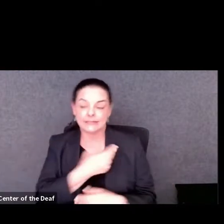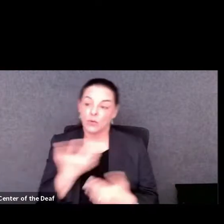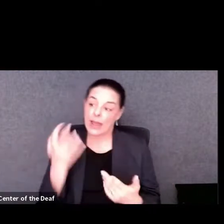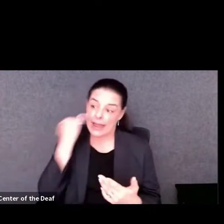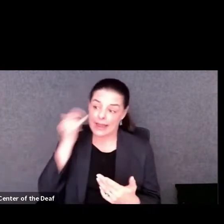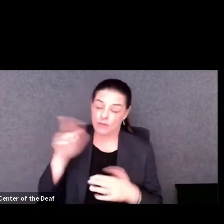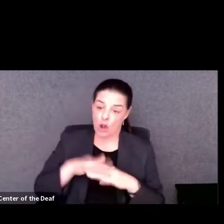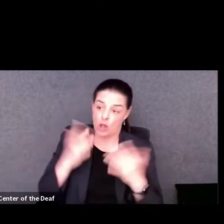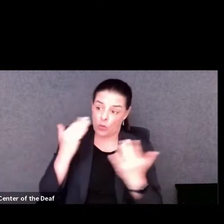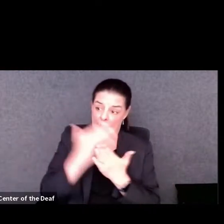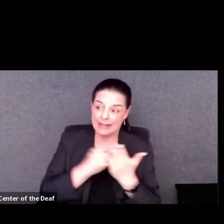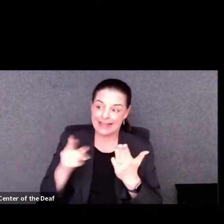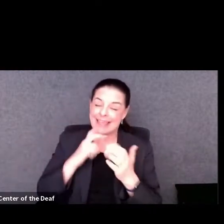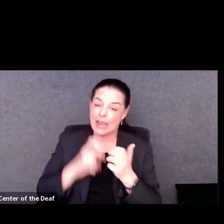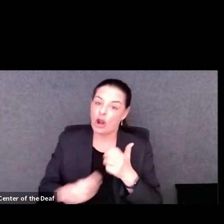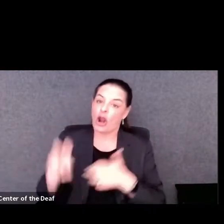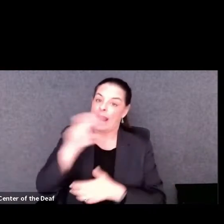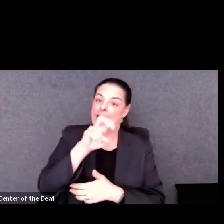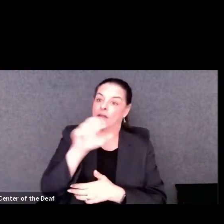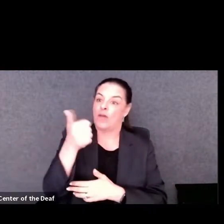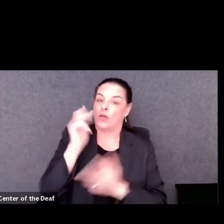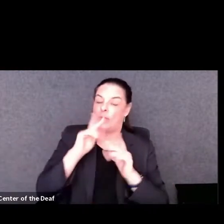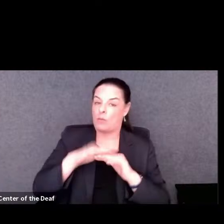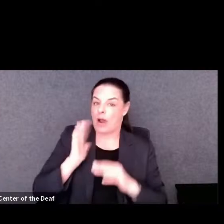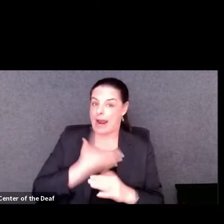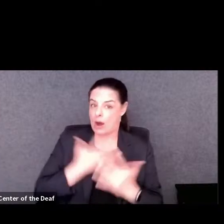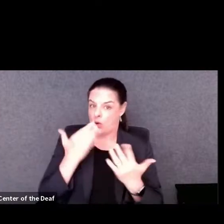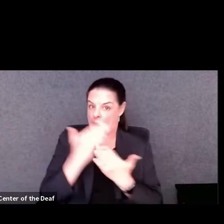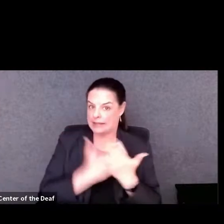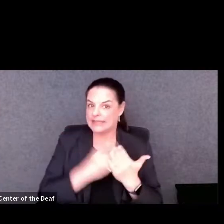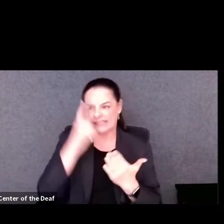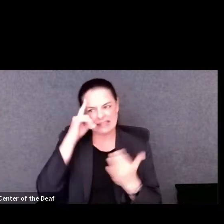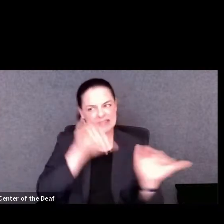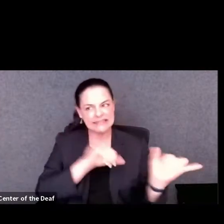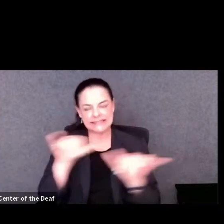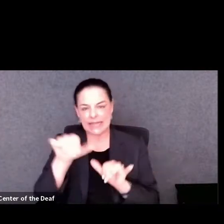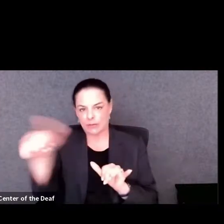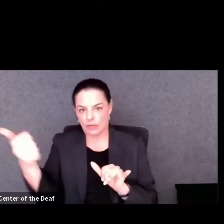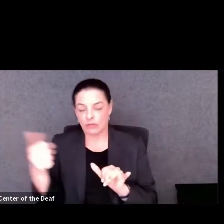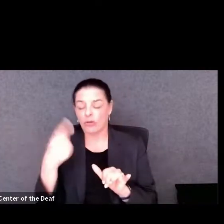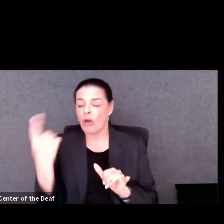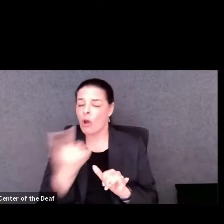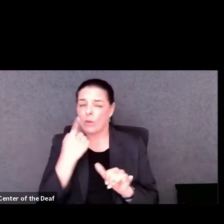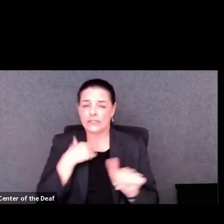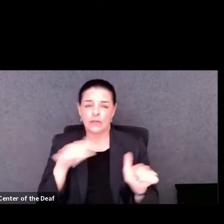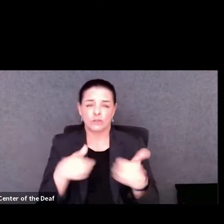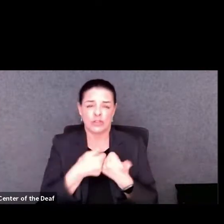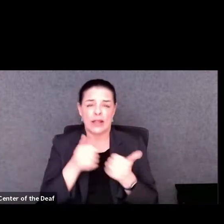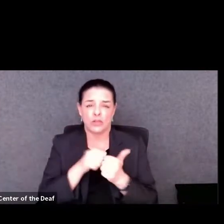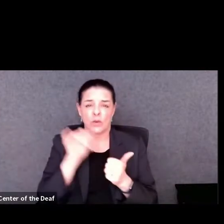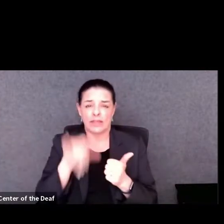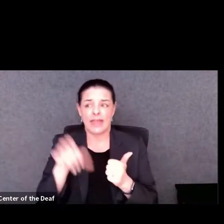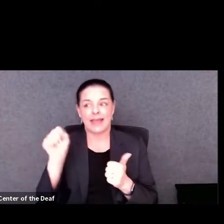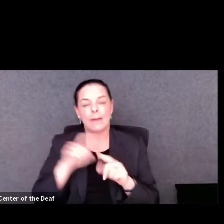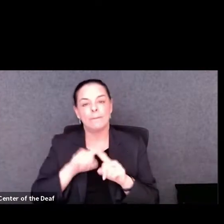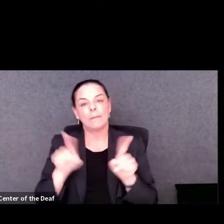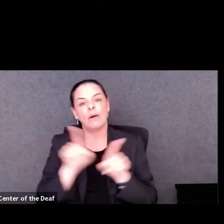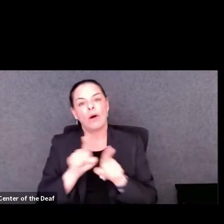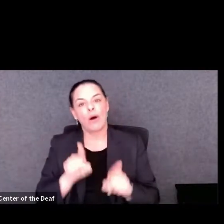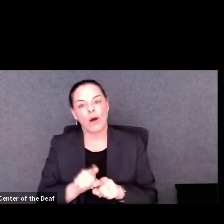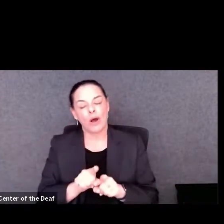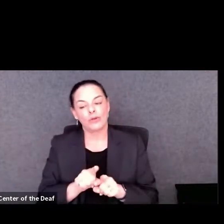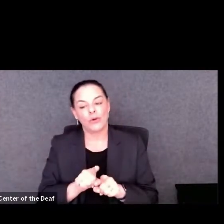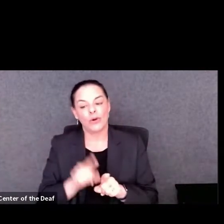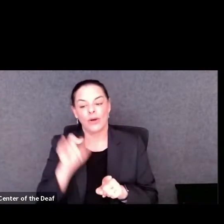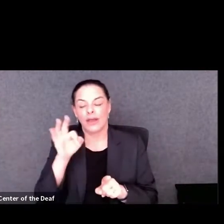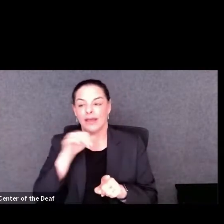already on the wait list, they're ahead of others on our wait list, and I believe that's the case for others. There are always challenges with that, but on the other hand, not